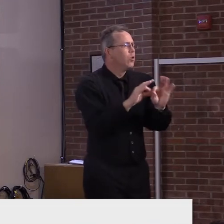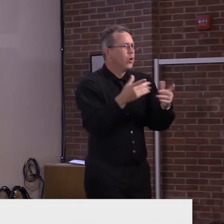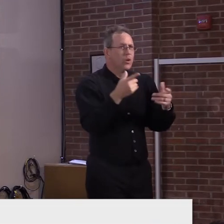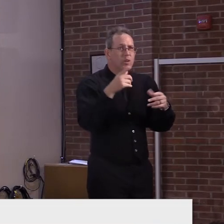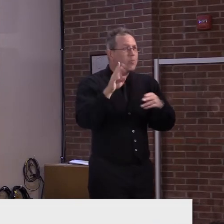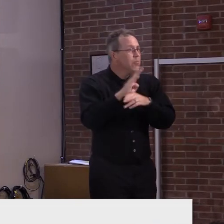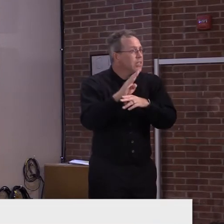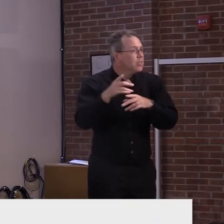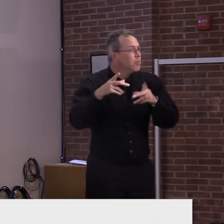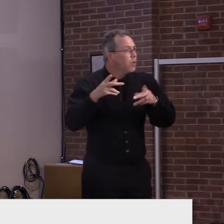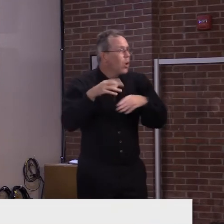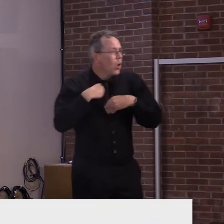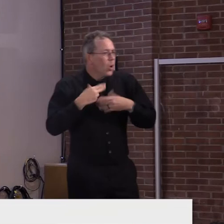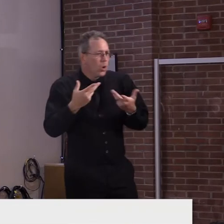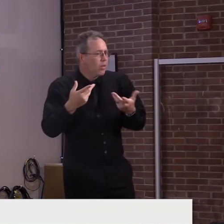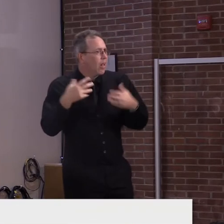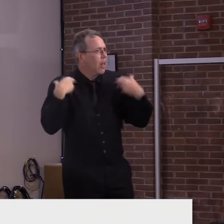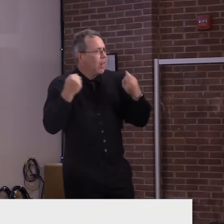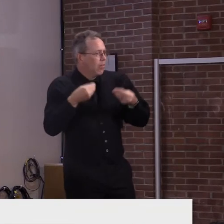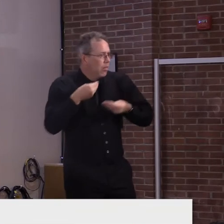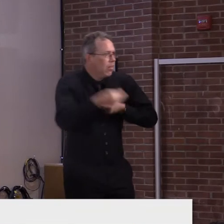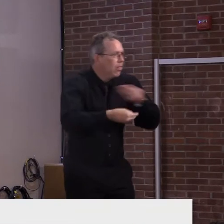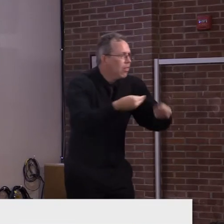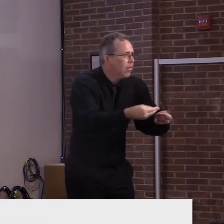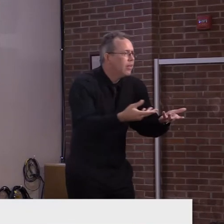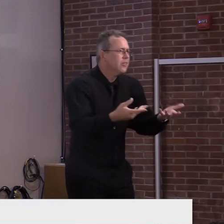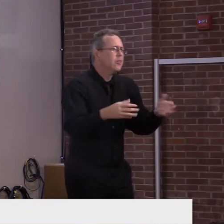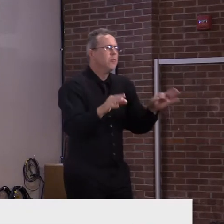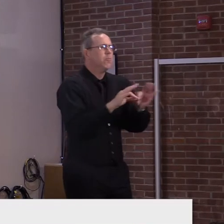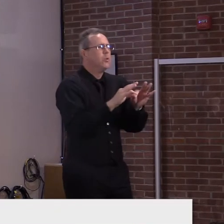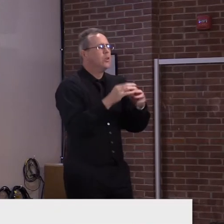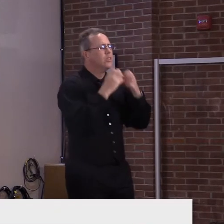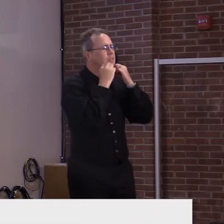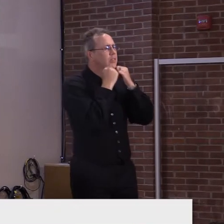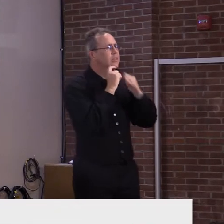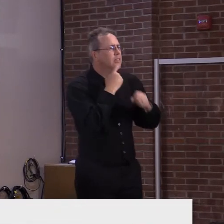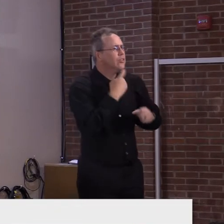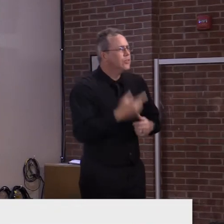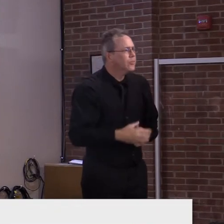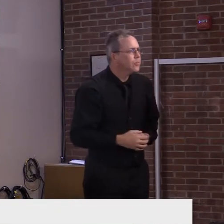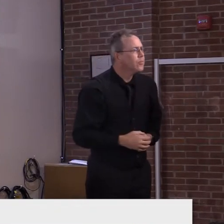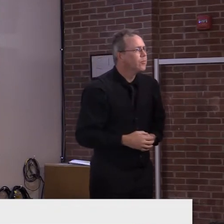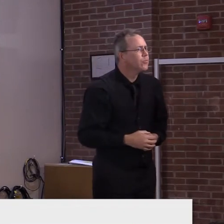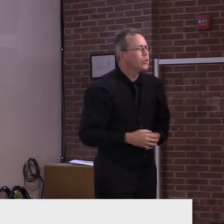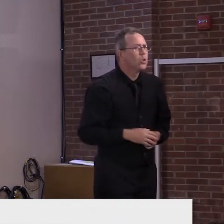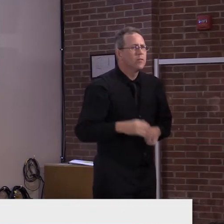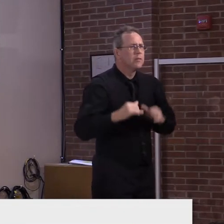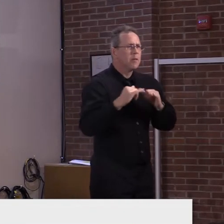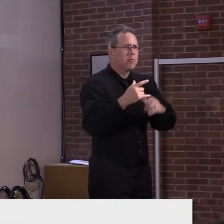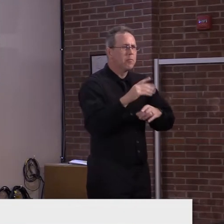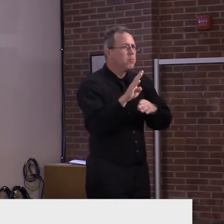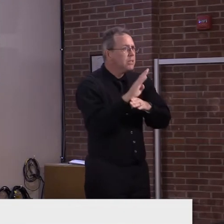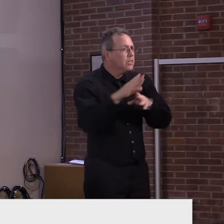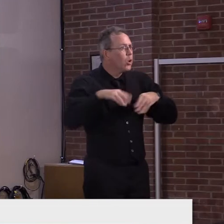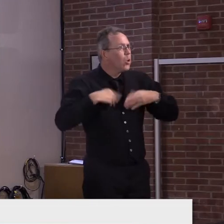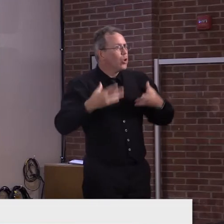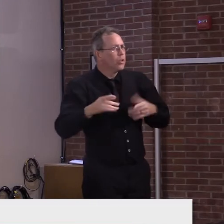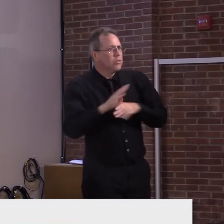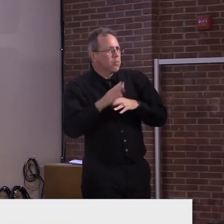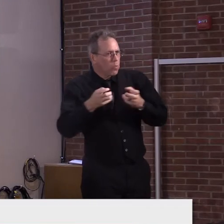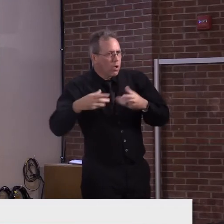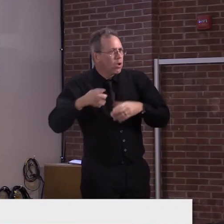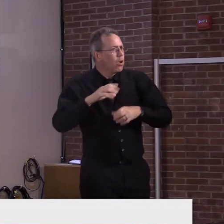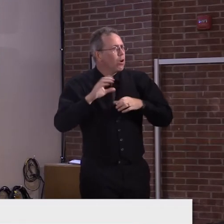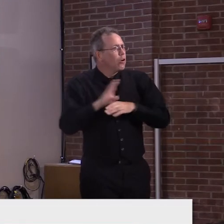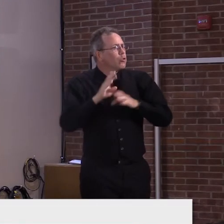Next, I want to turn to surveillance COVID testing in our schools that Secretary French just talked about. Out of